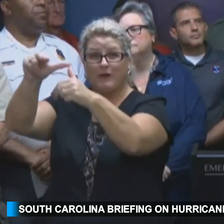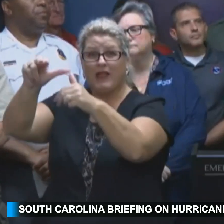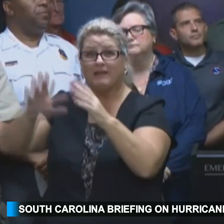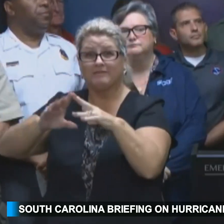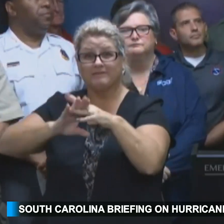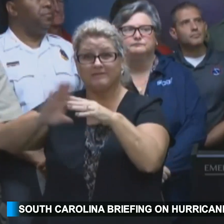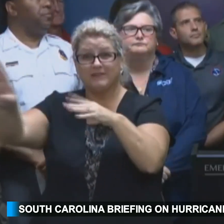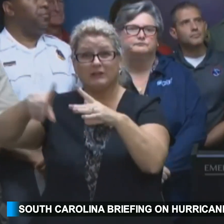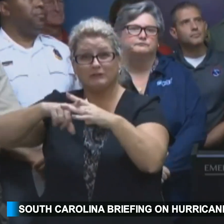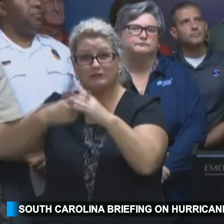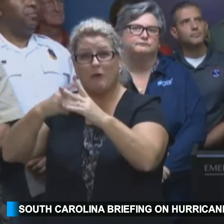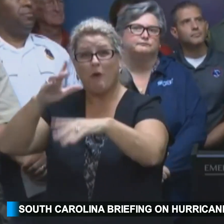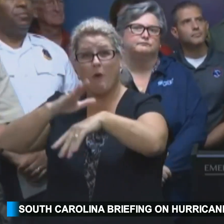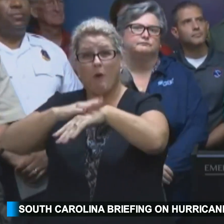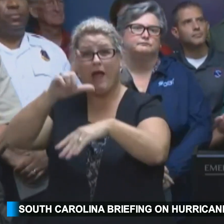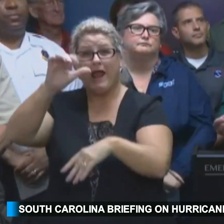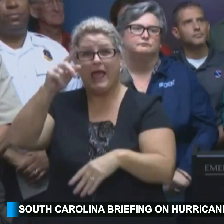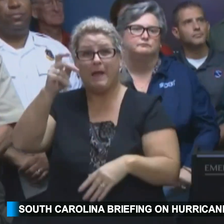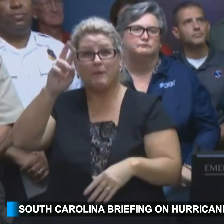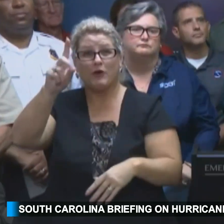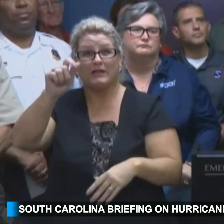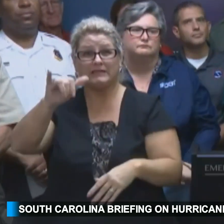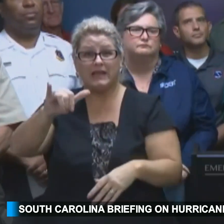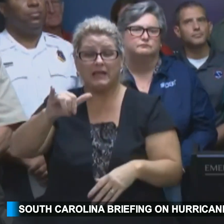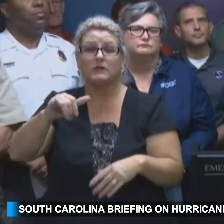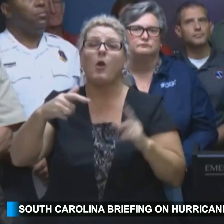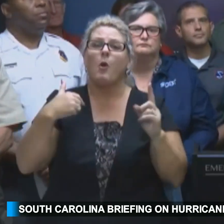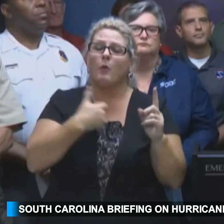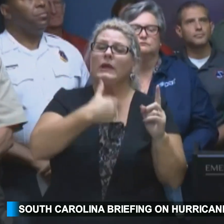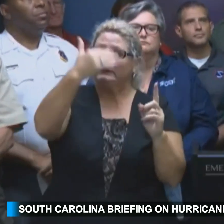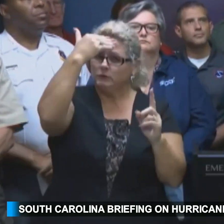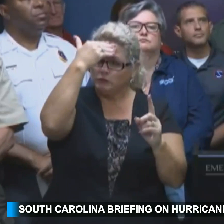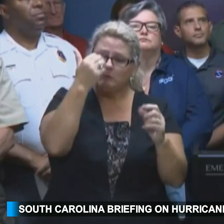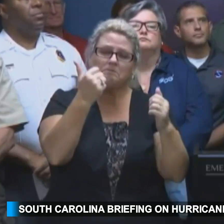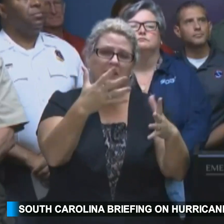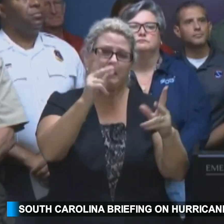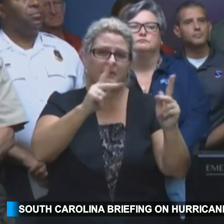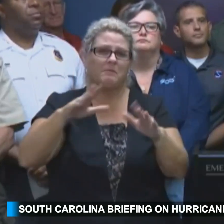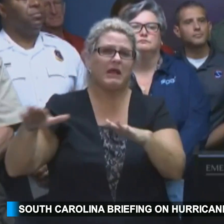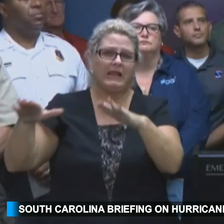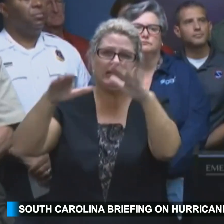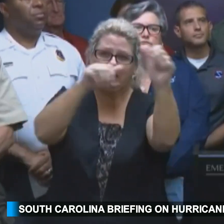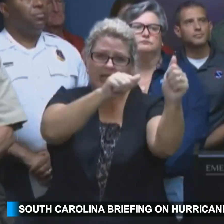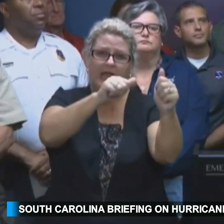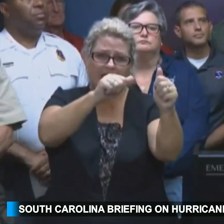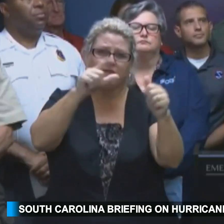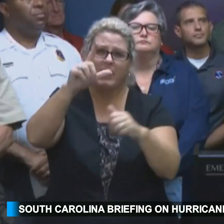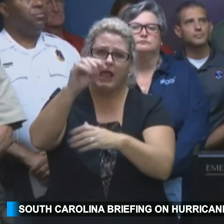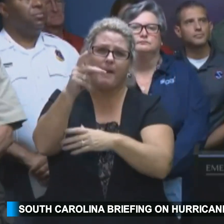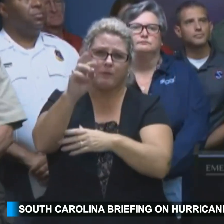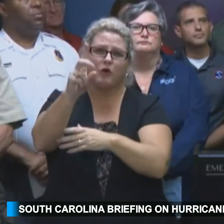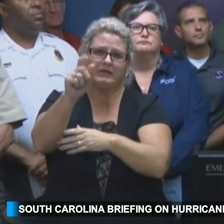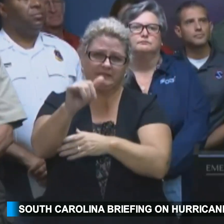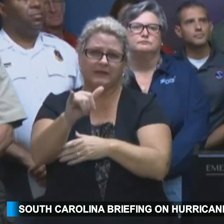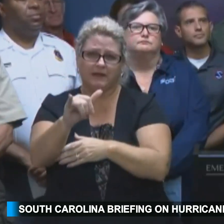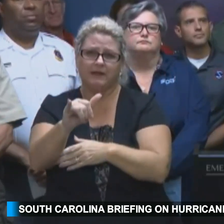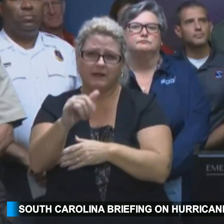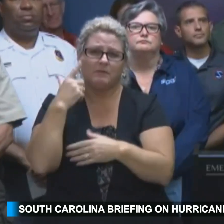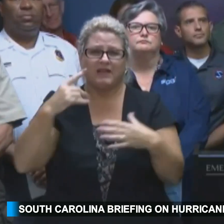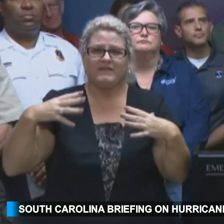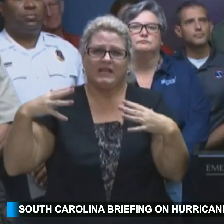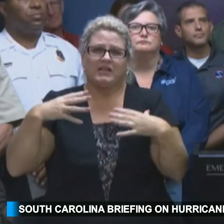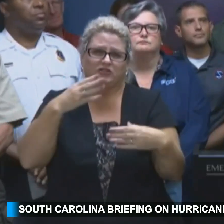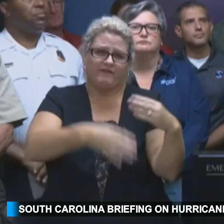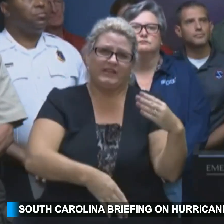of tourists leave on Labor Day anyway. That's when the vacations are over. But we, of course, because of a hurricane coming in, we expect that